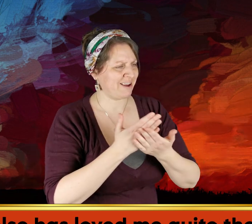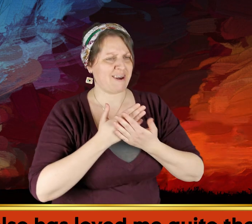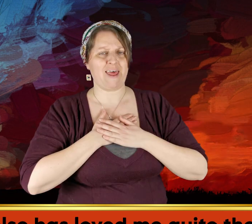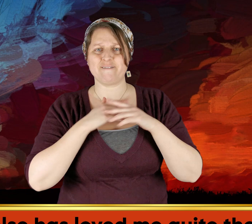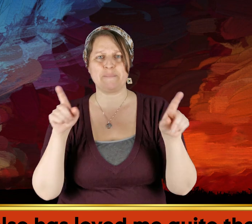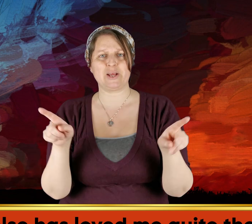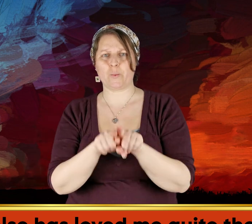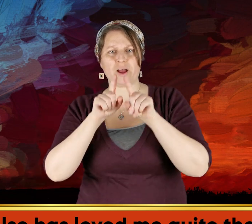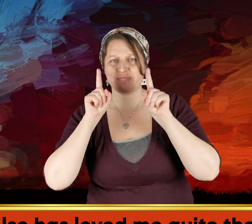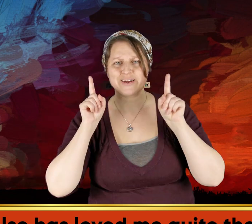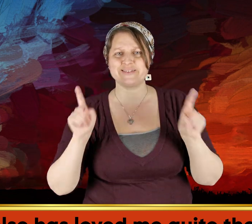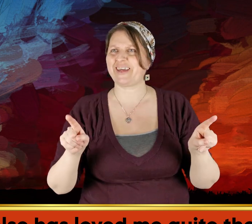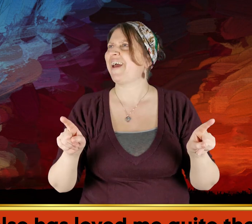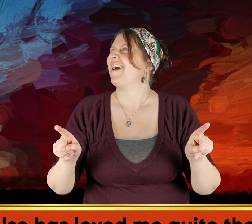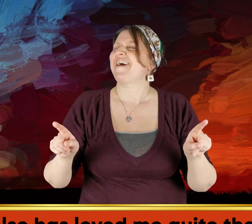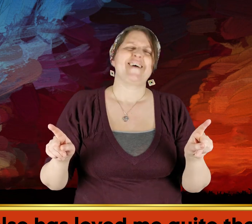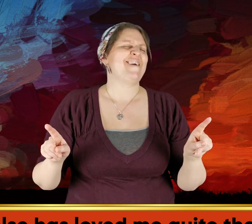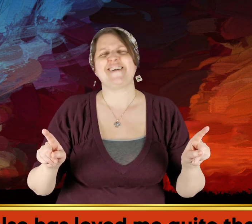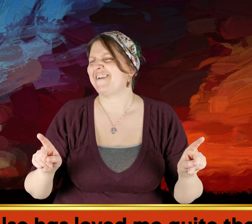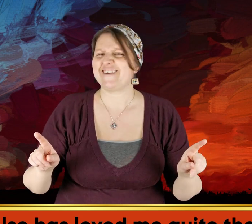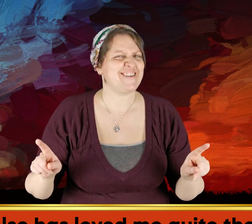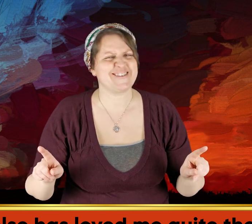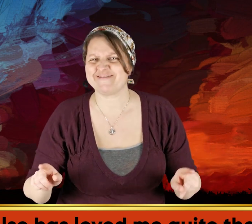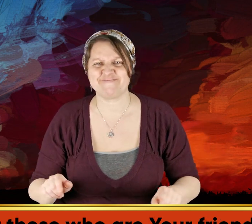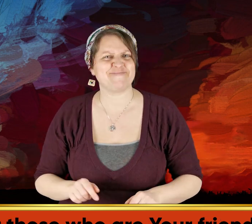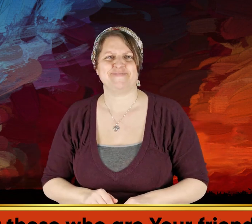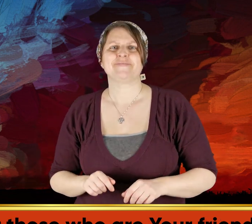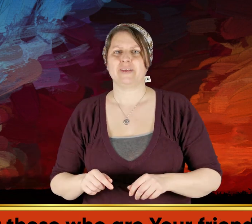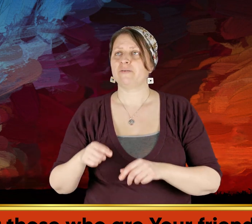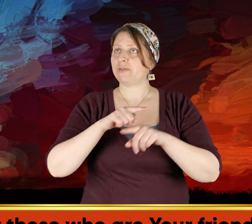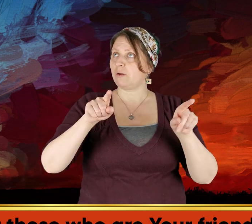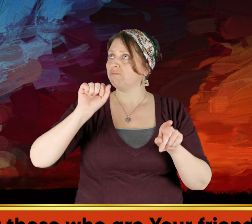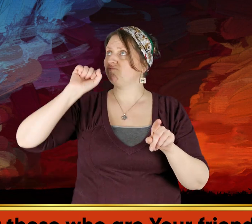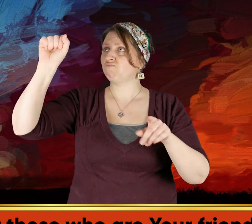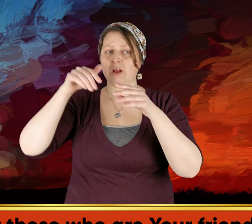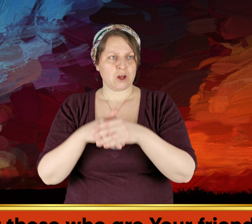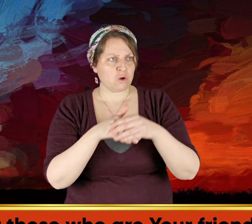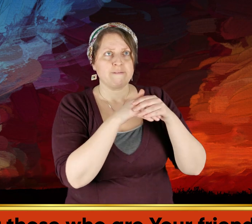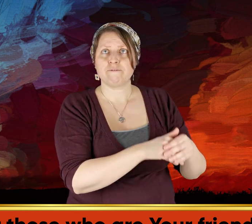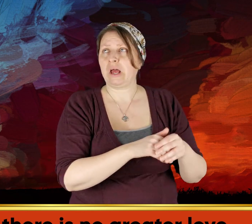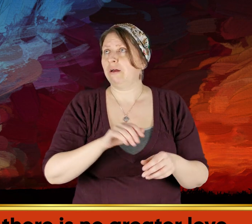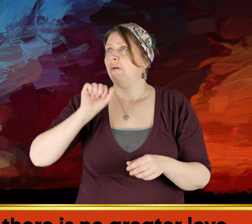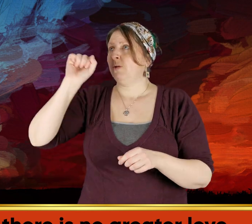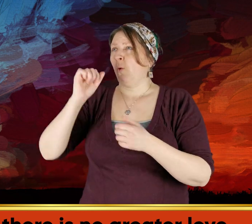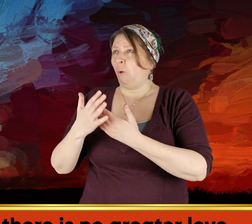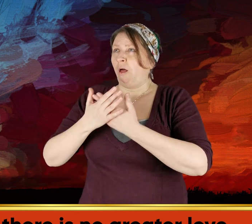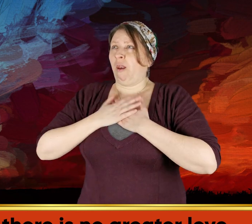has loved me quite the same For those who are your friends There is no